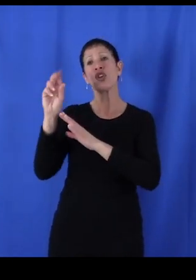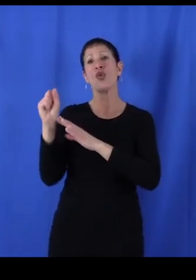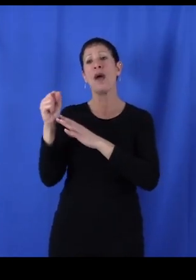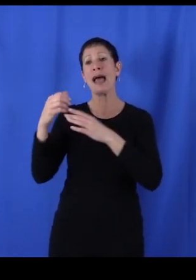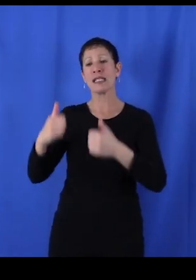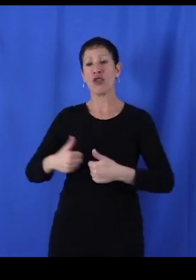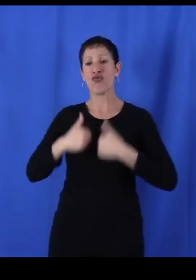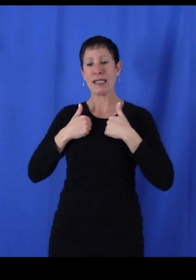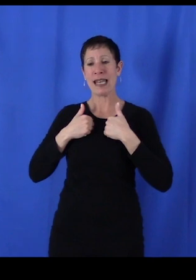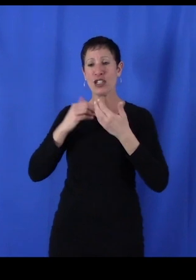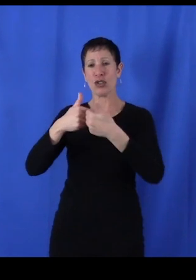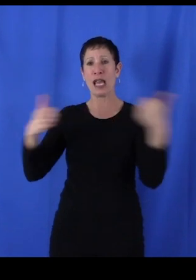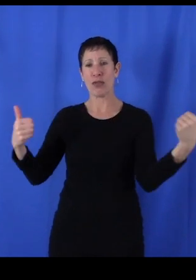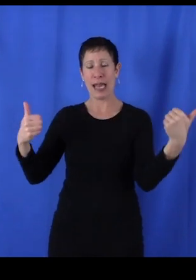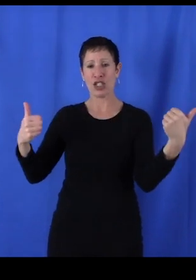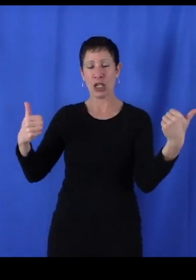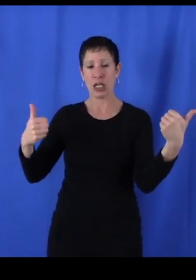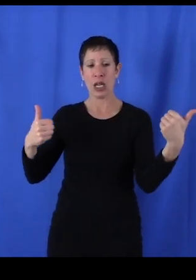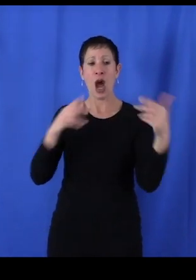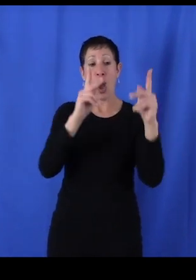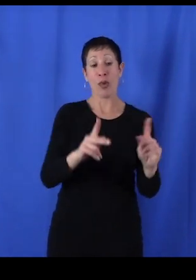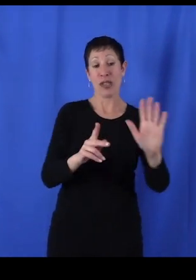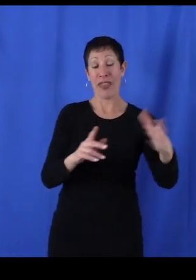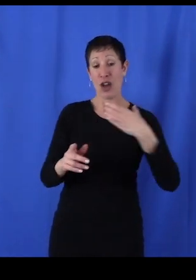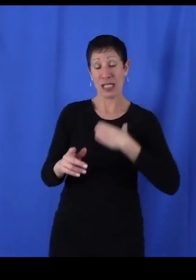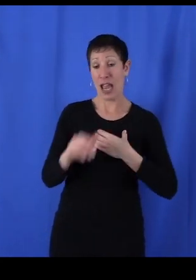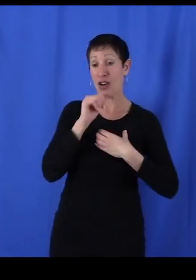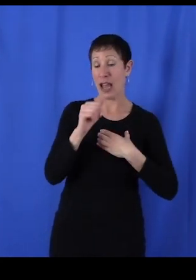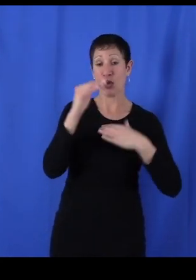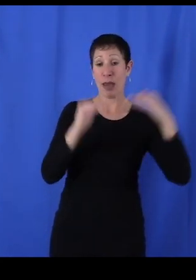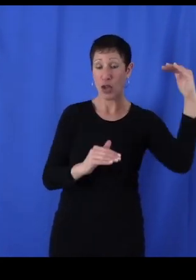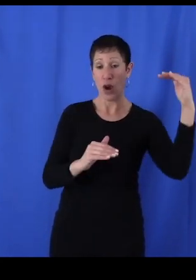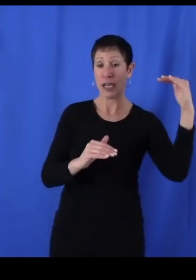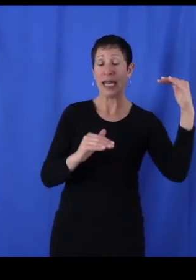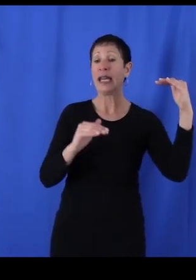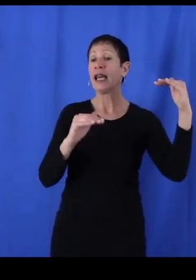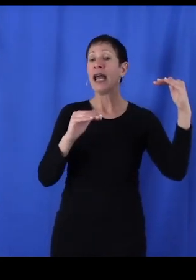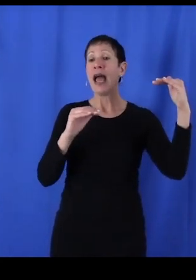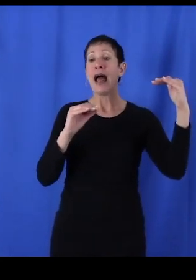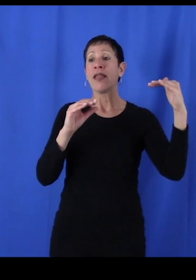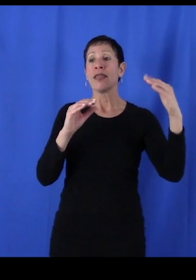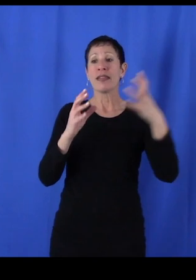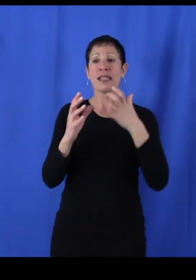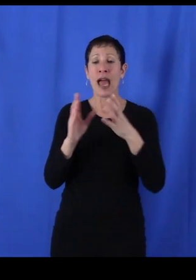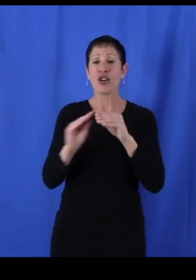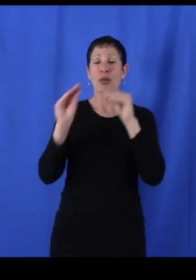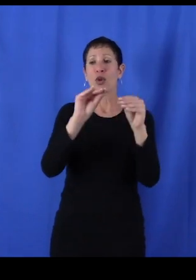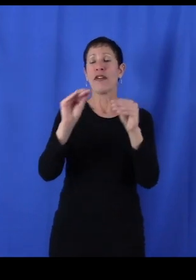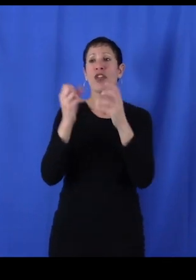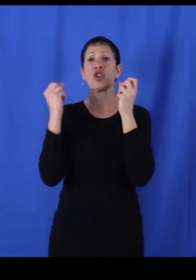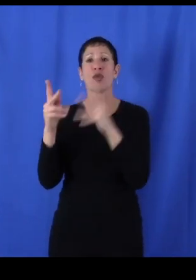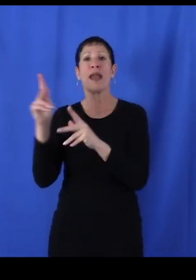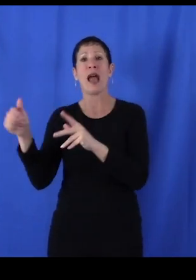residential segregation, the desire not to be a minority, the desire to move when there are too many agents around you of a